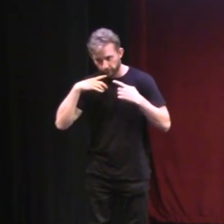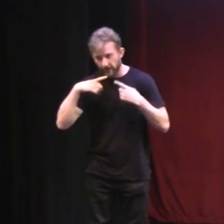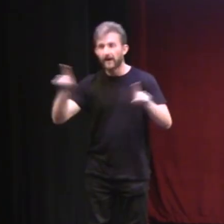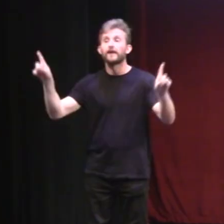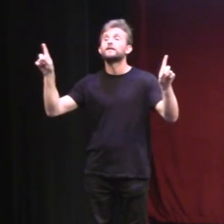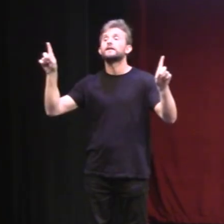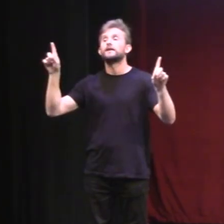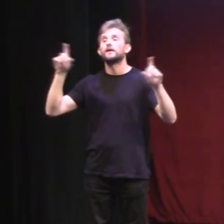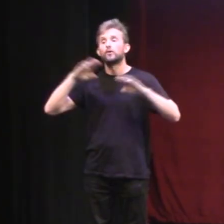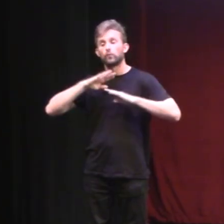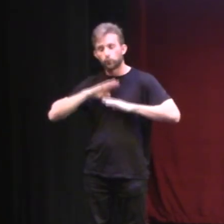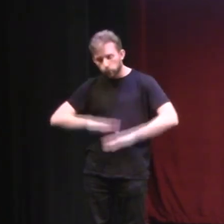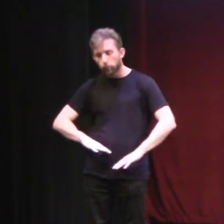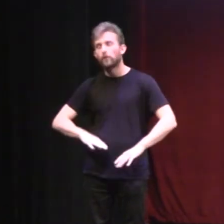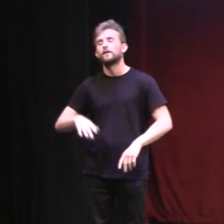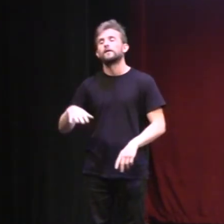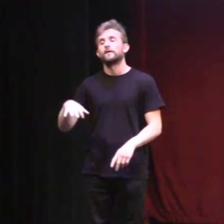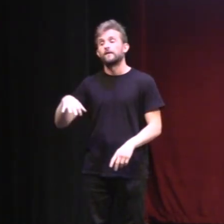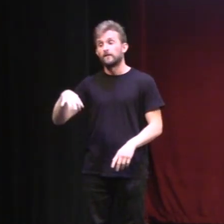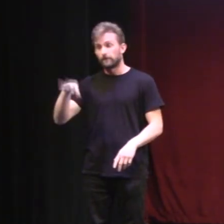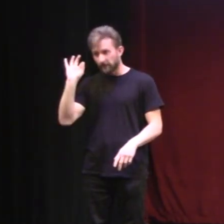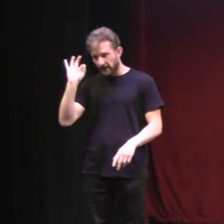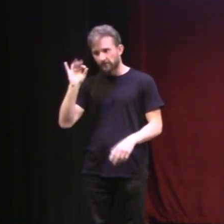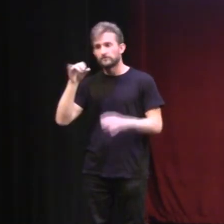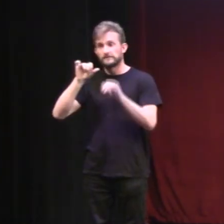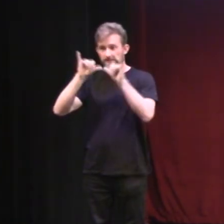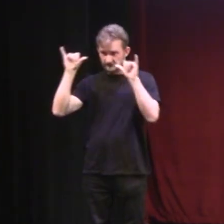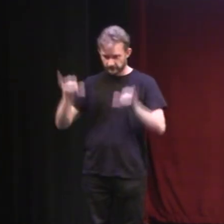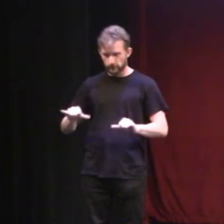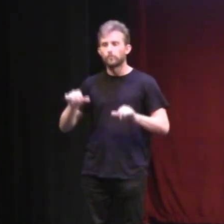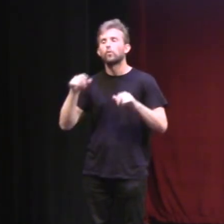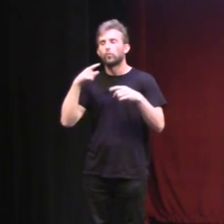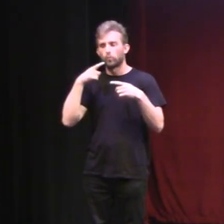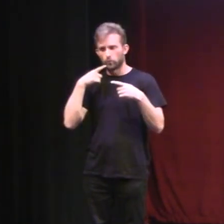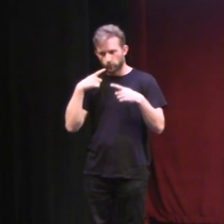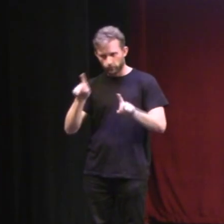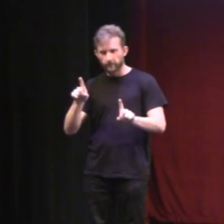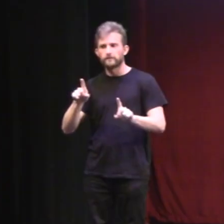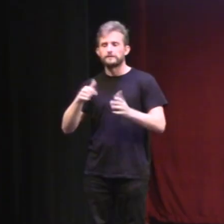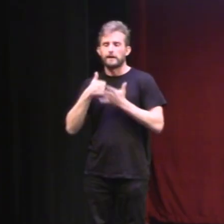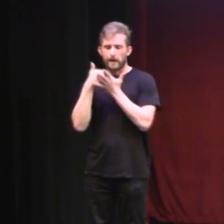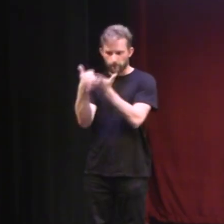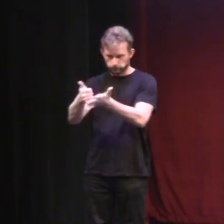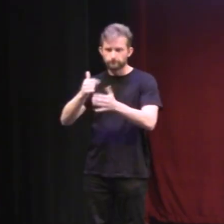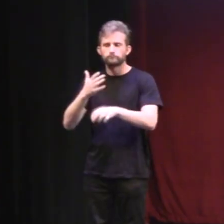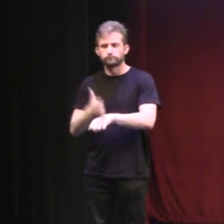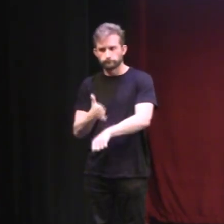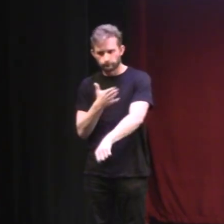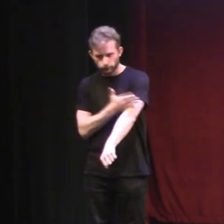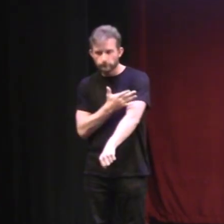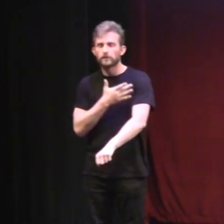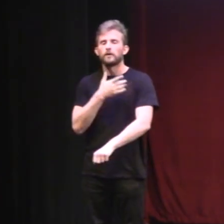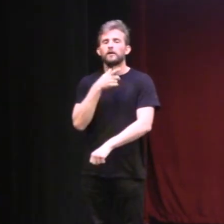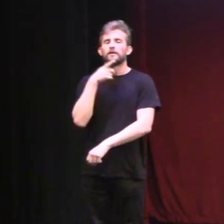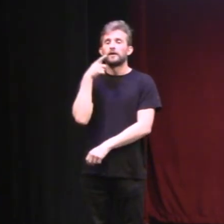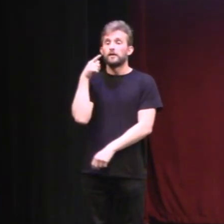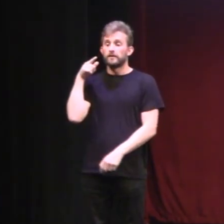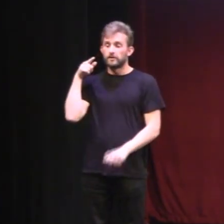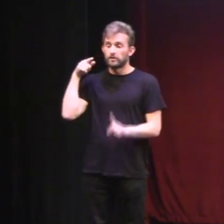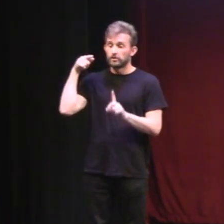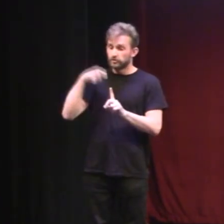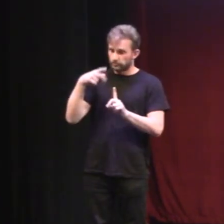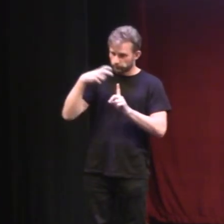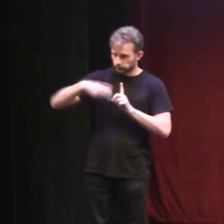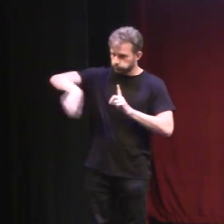She transferred out of generic public school and went to BOCES. She was able to complete cosmetology